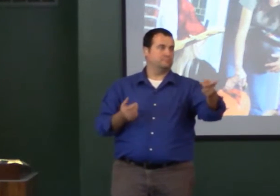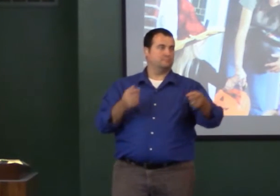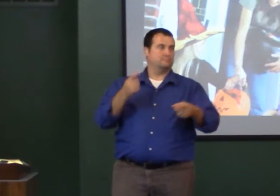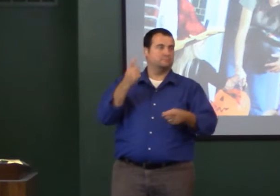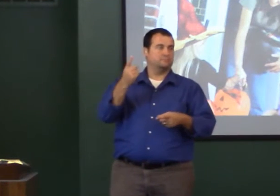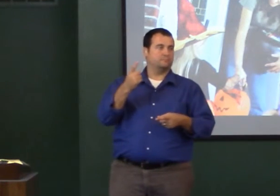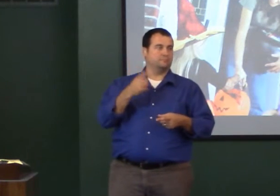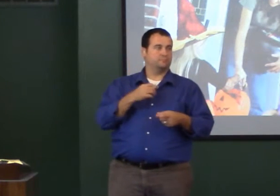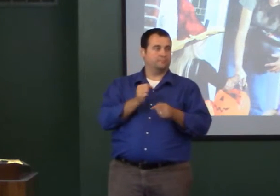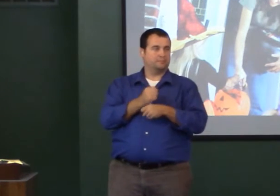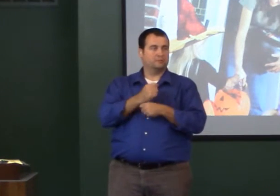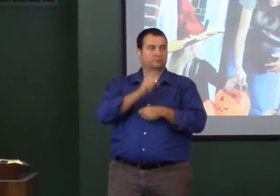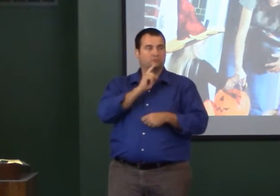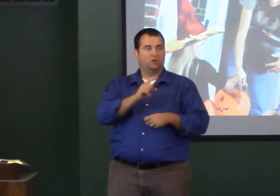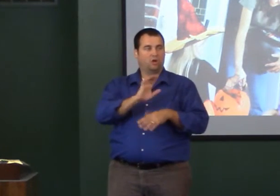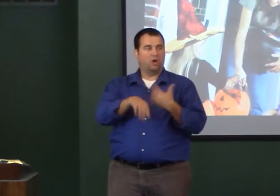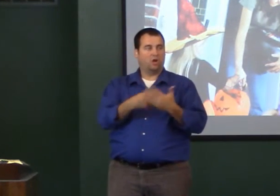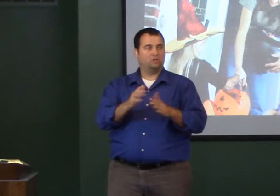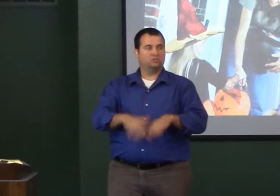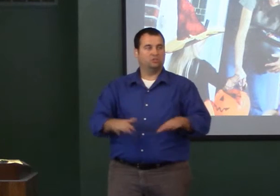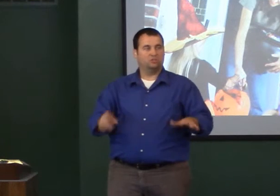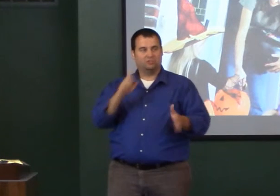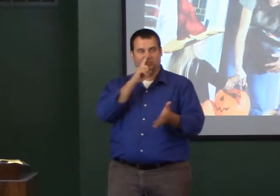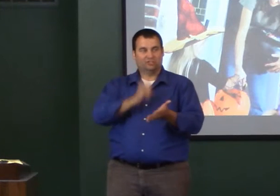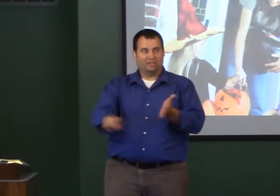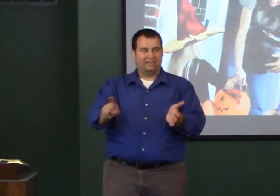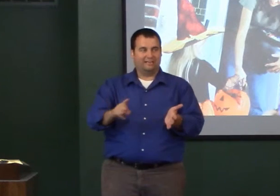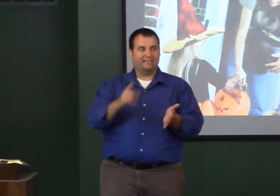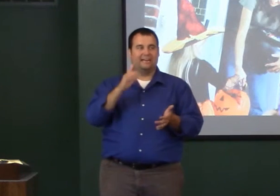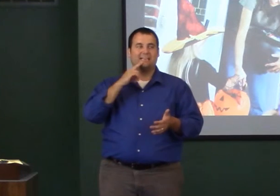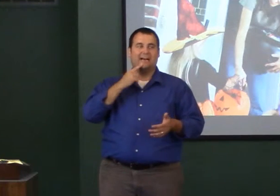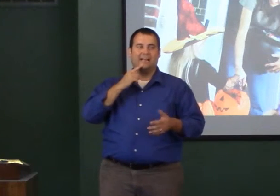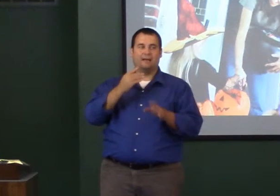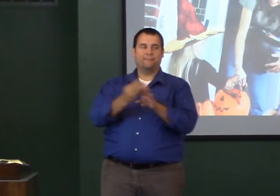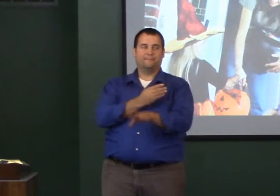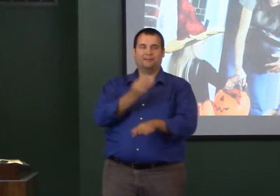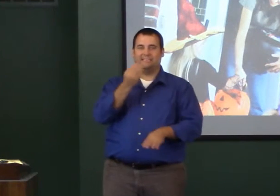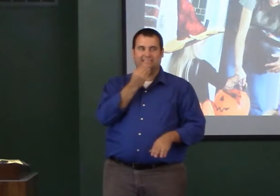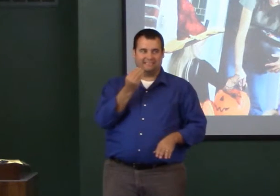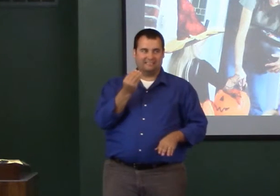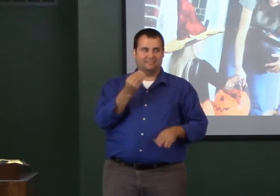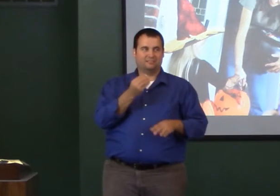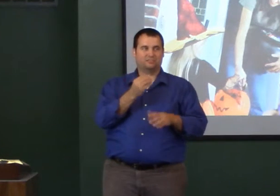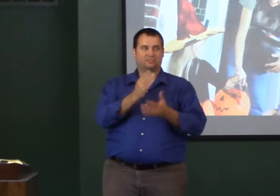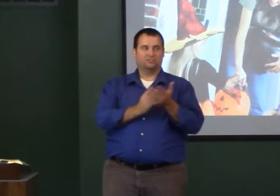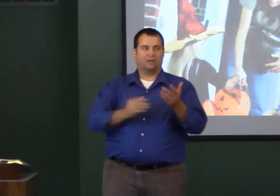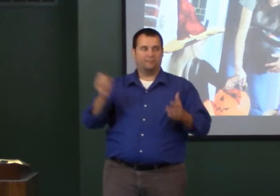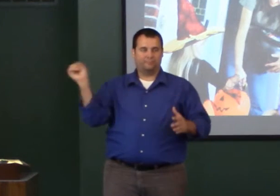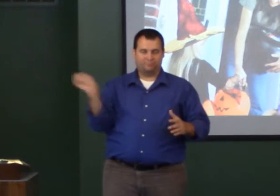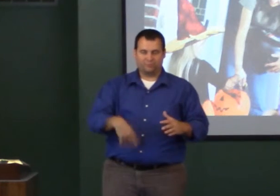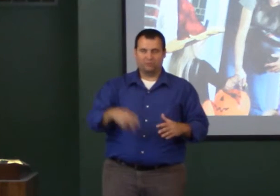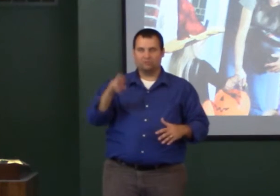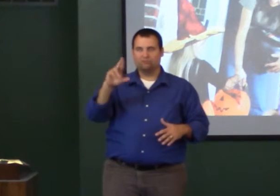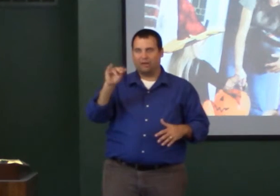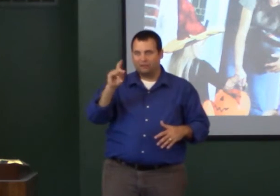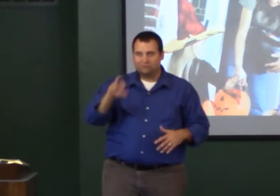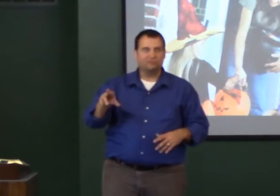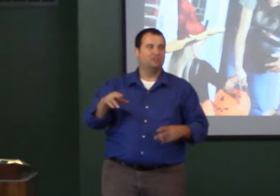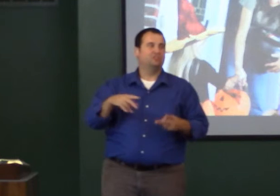safer. You know, make sure all the kids check the candy before they eat. Some people